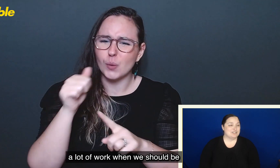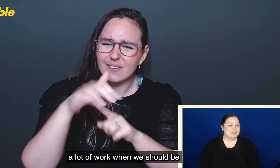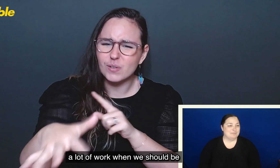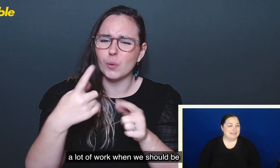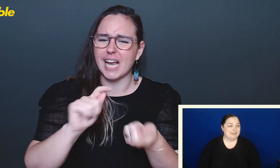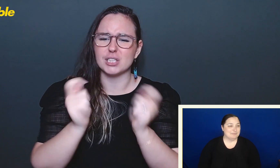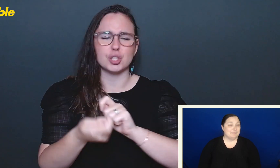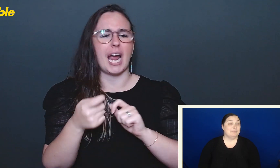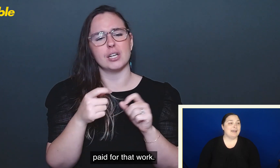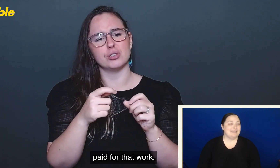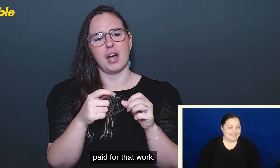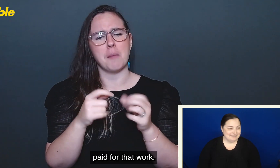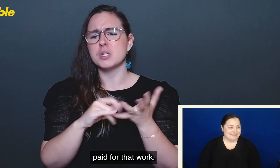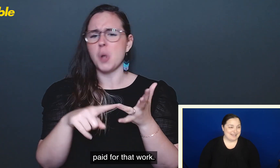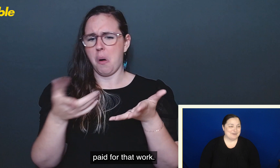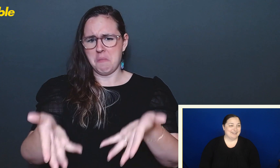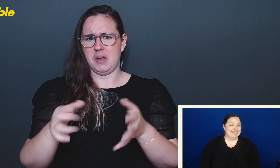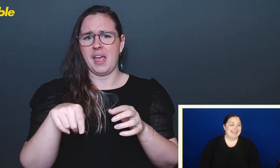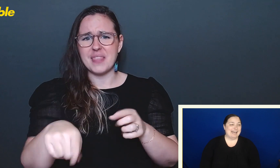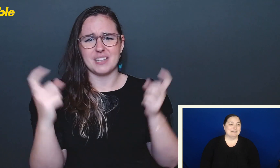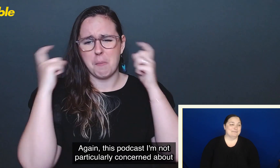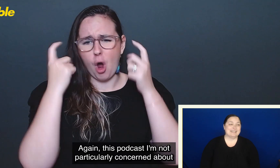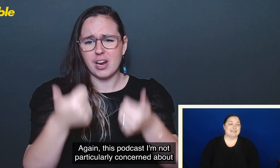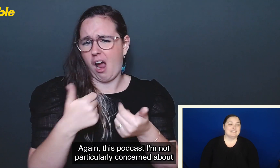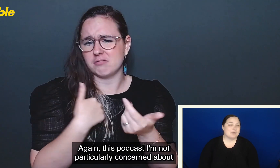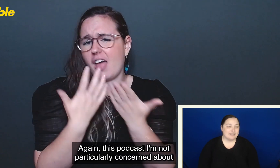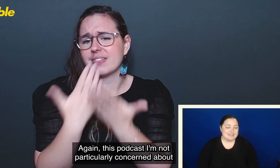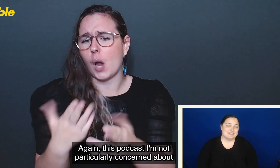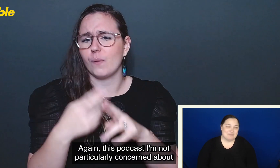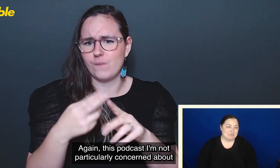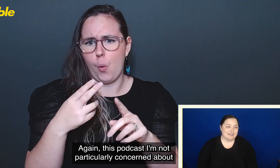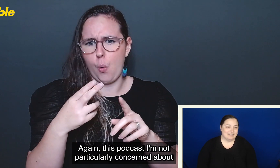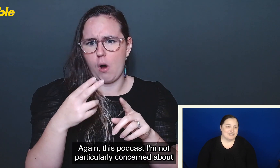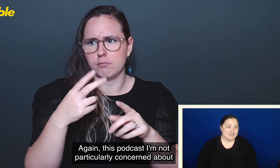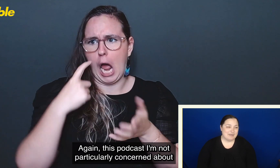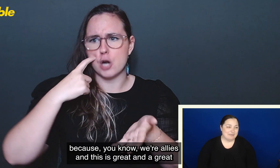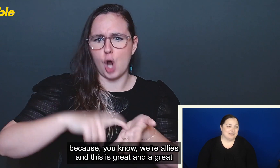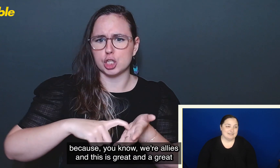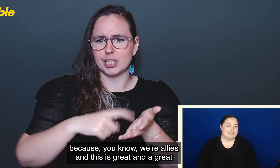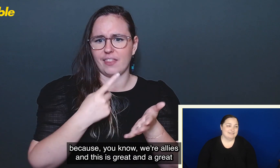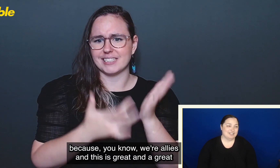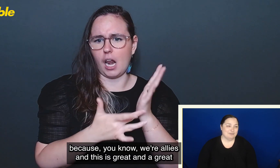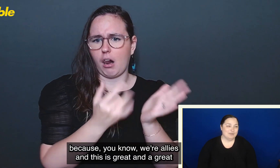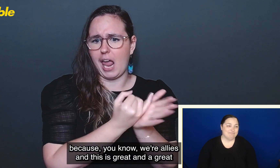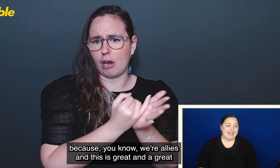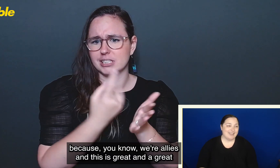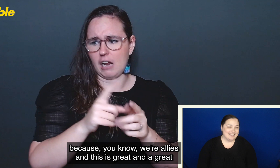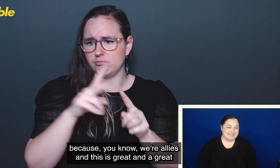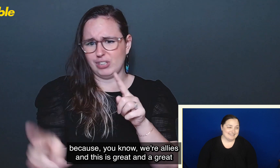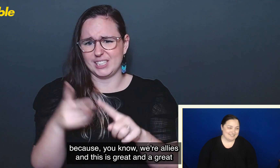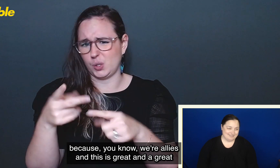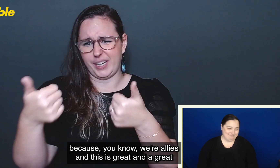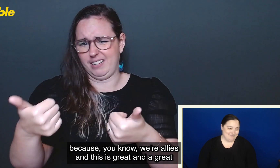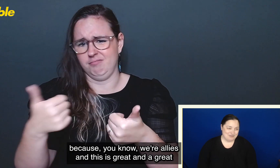we should be paid for that work. Again, this podcast, I'm not particularly concerned about, because, we're allies